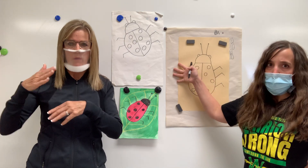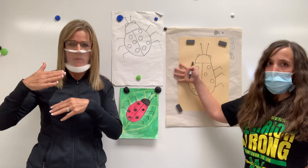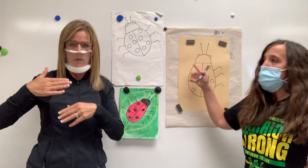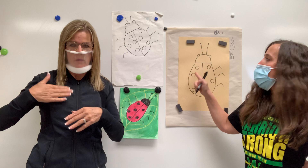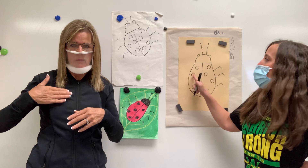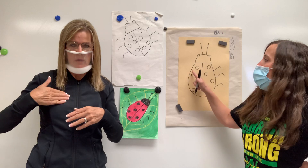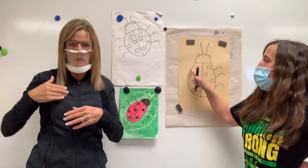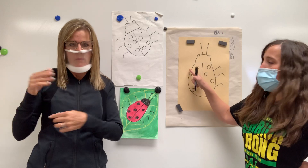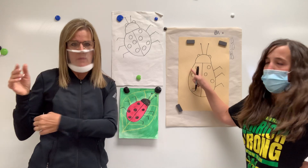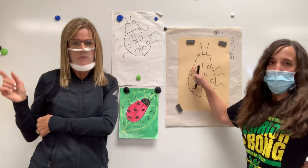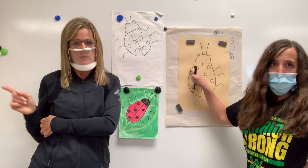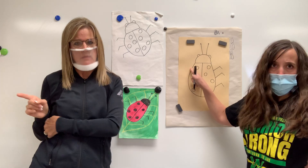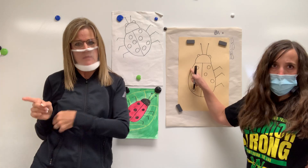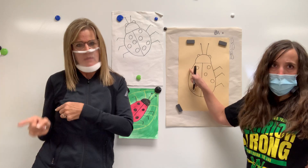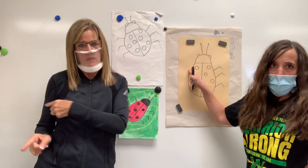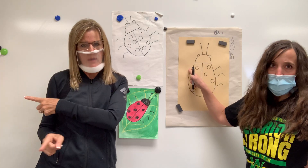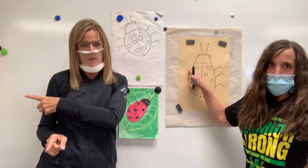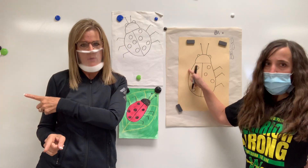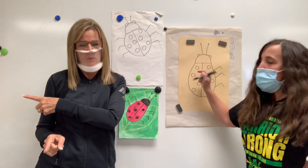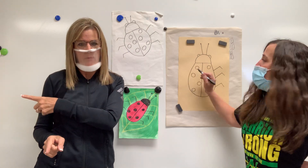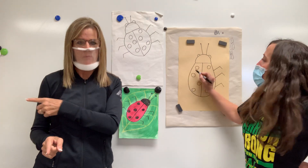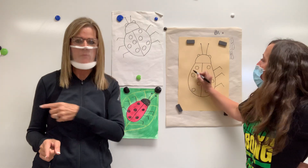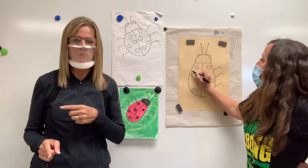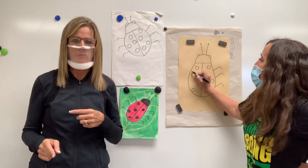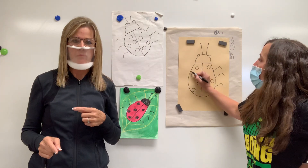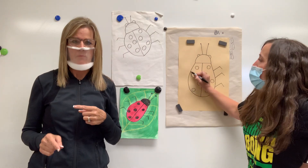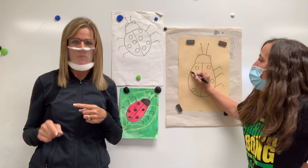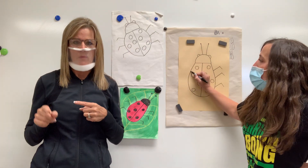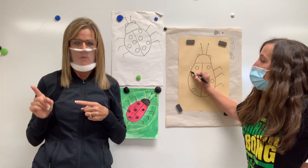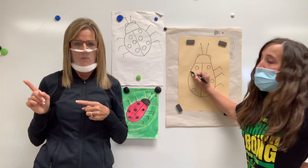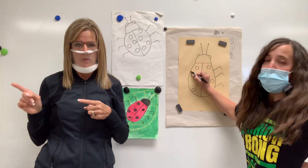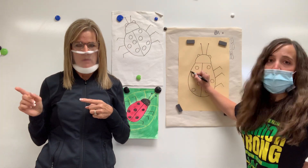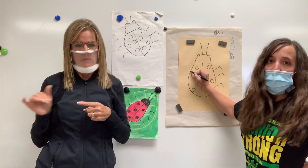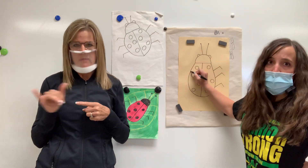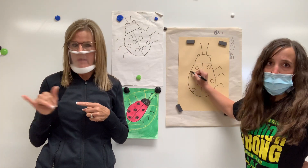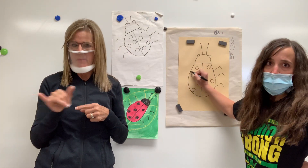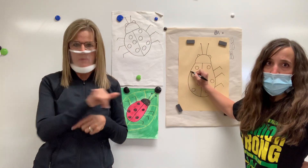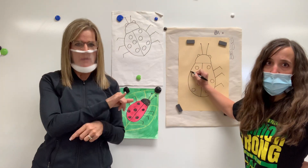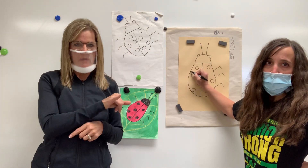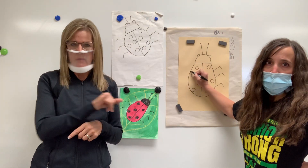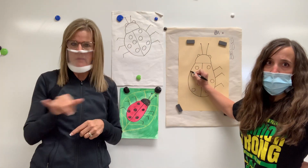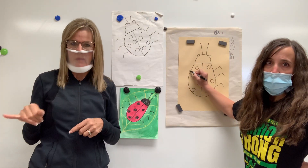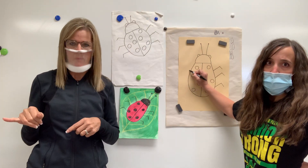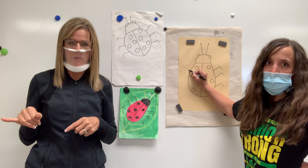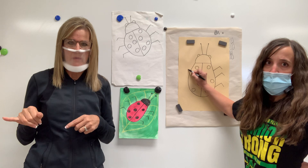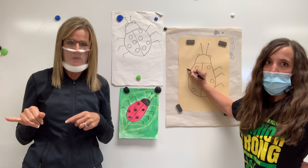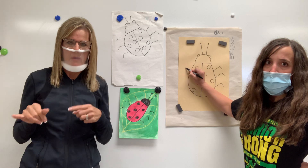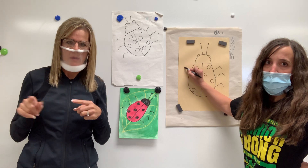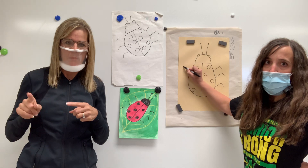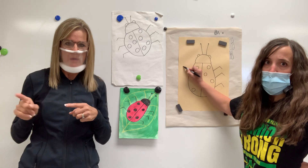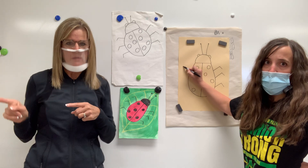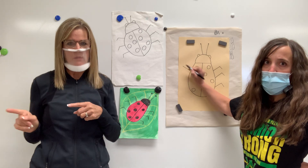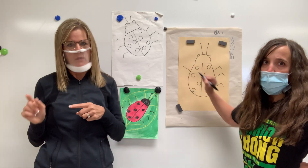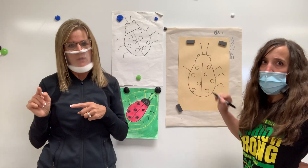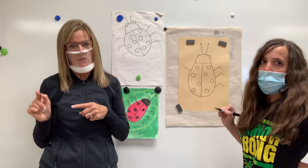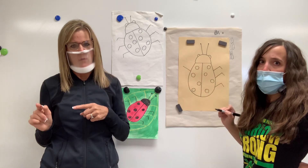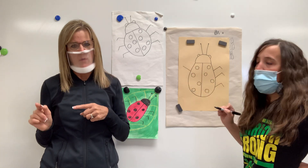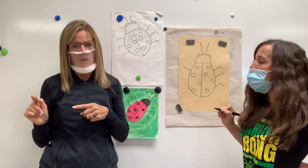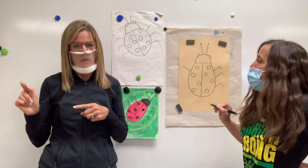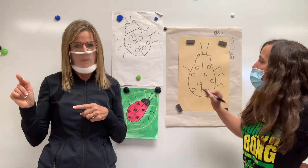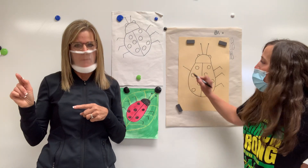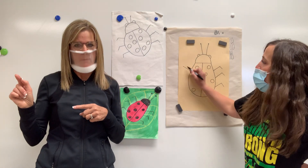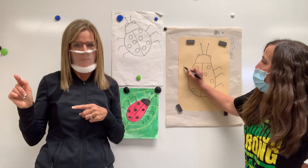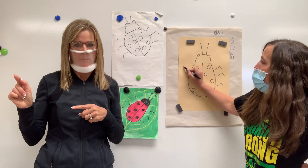stick out. So I'm gonna jump over the body, and I'm gonna do the same thing, only this time the leg's gonna slant up a